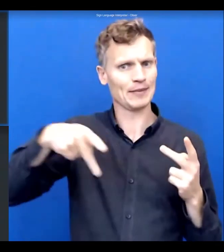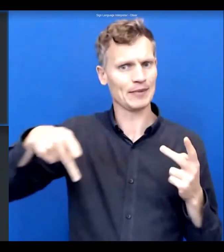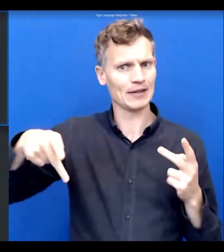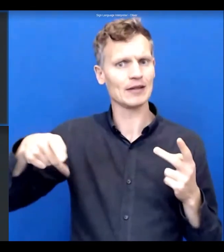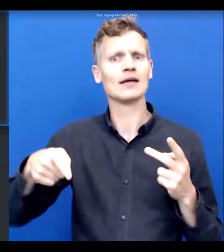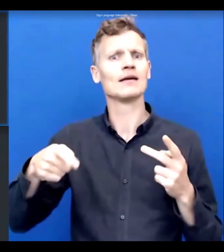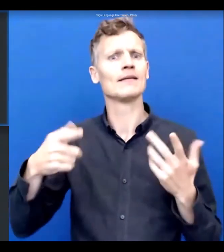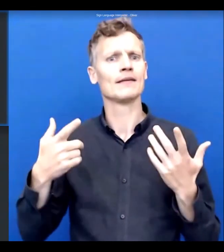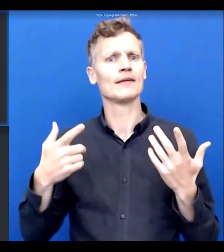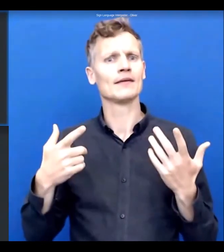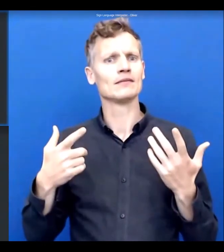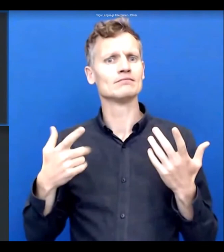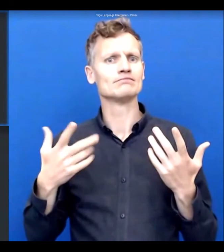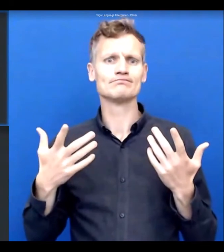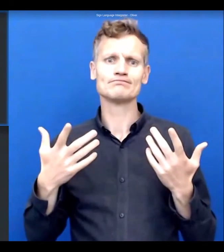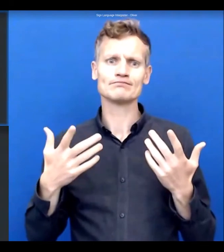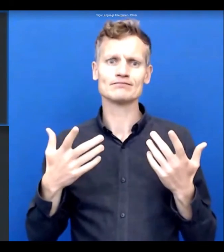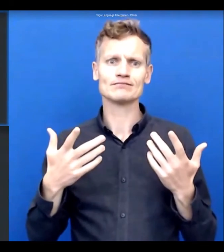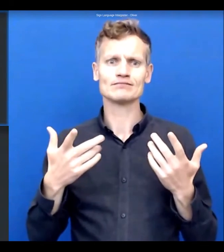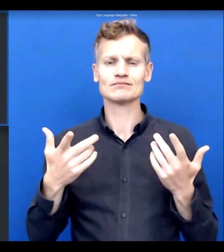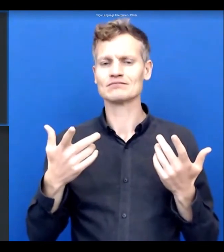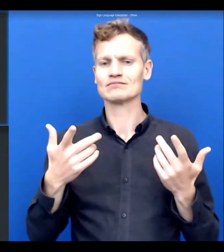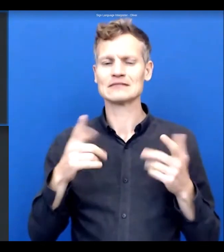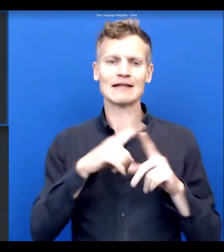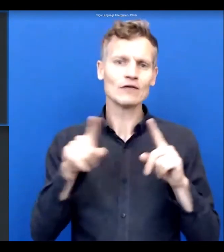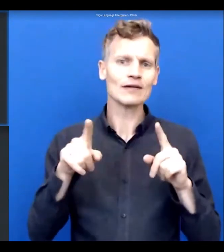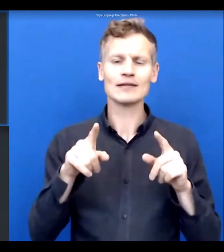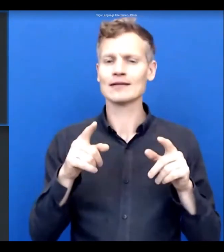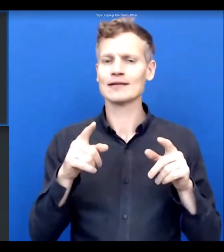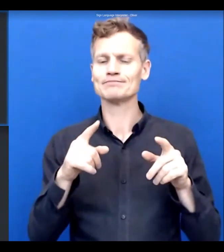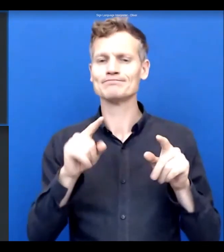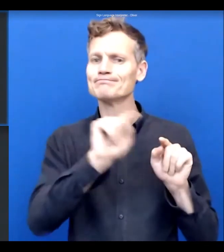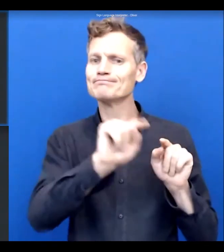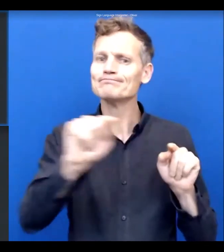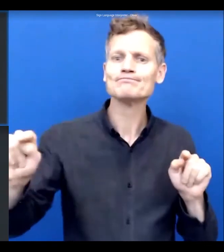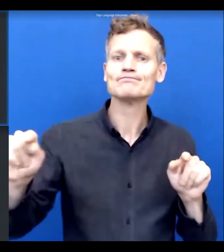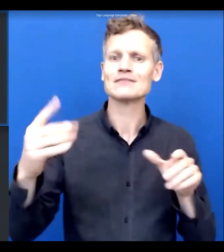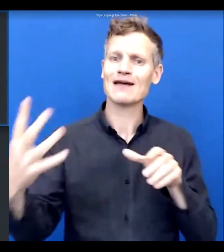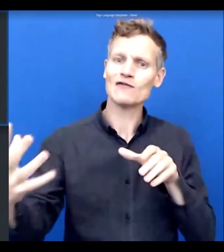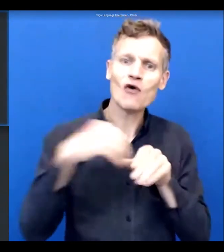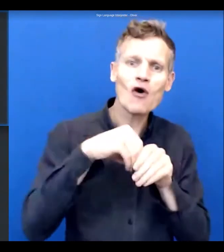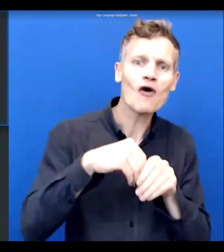the cities involved in ROC and the project they